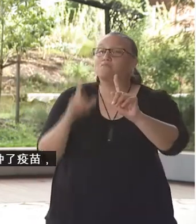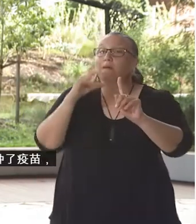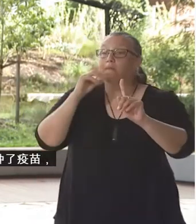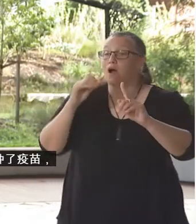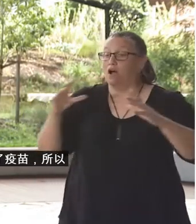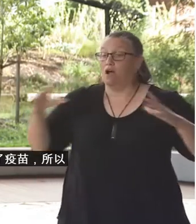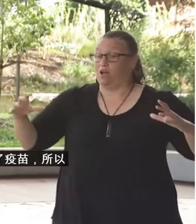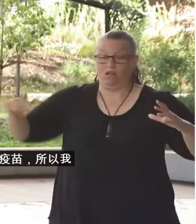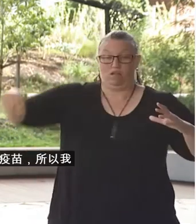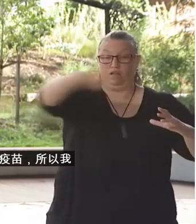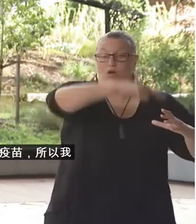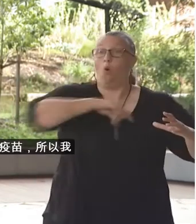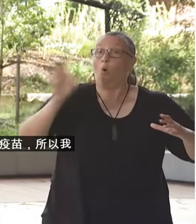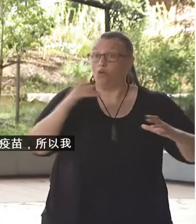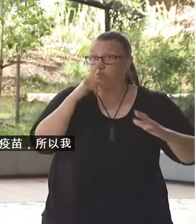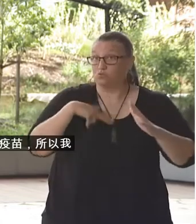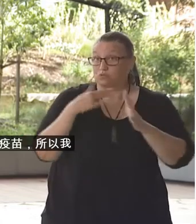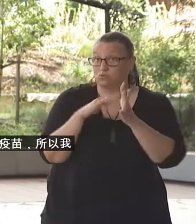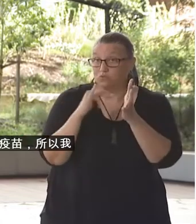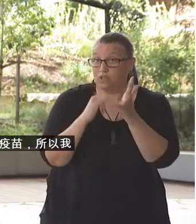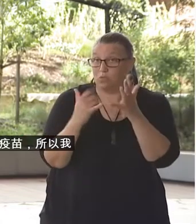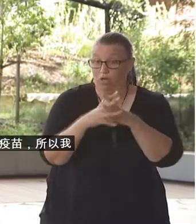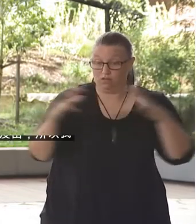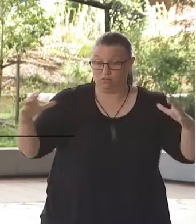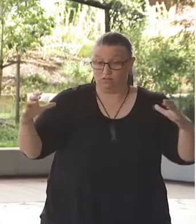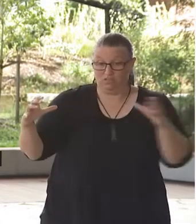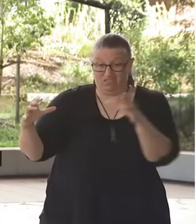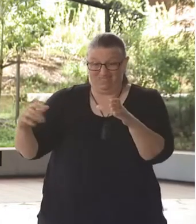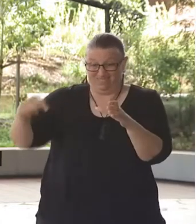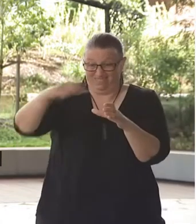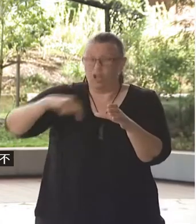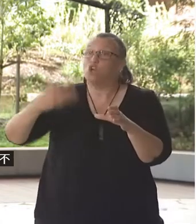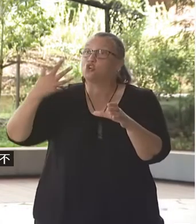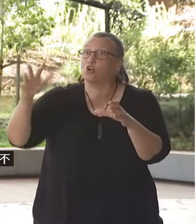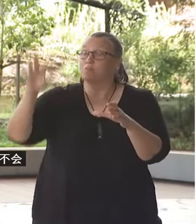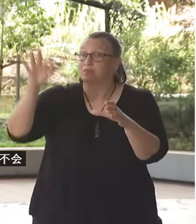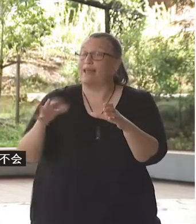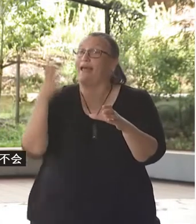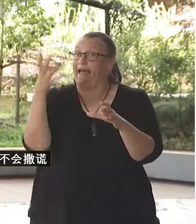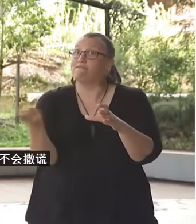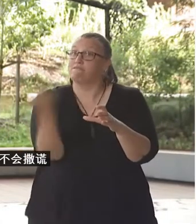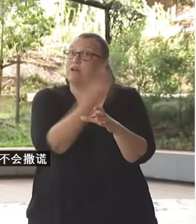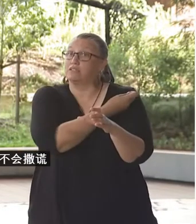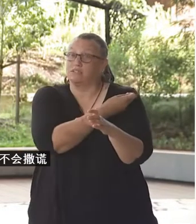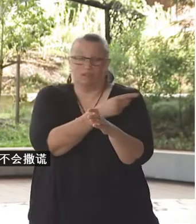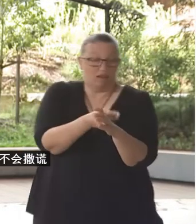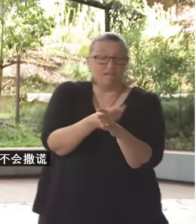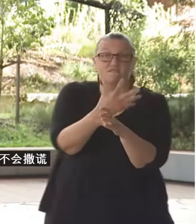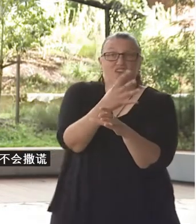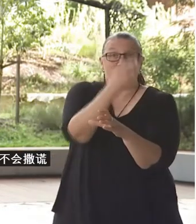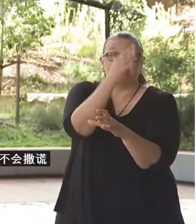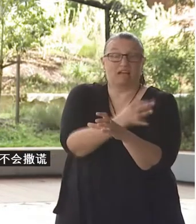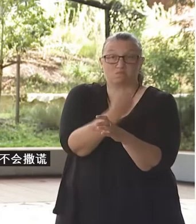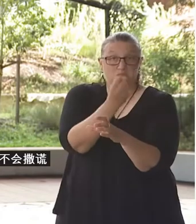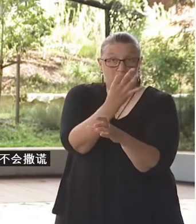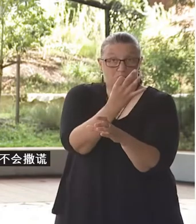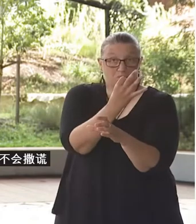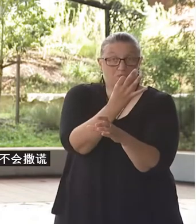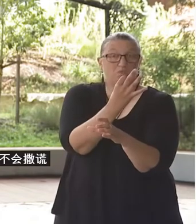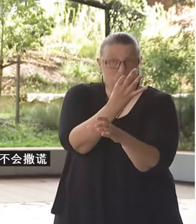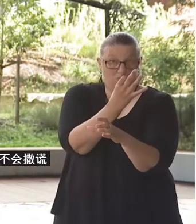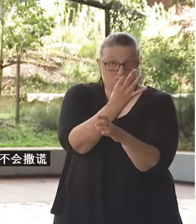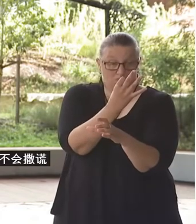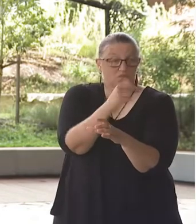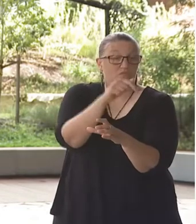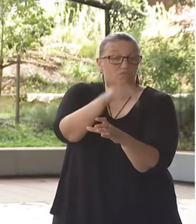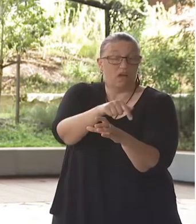is vaccinated. So I often say, the numbers don't lie, but the facts speak for themselves. Vaccination